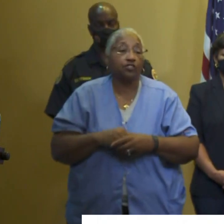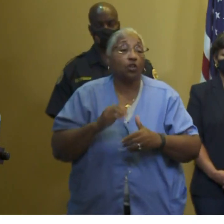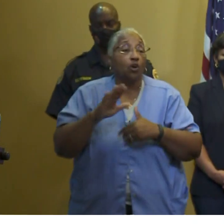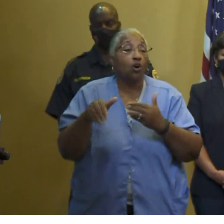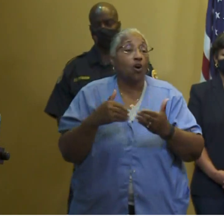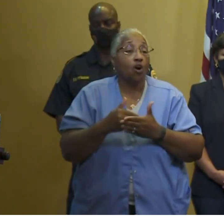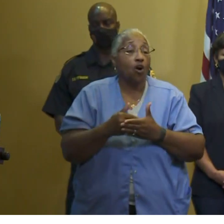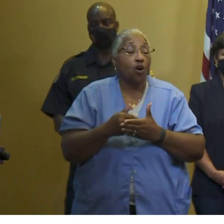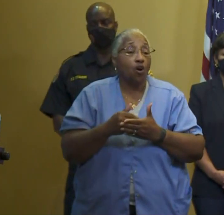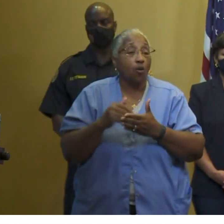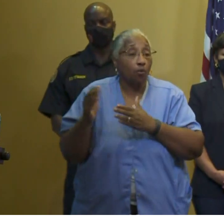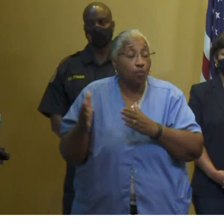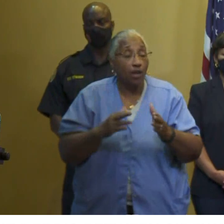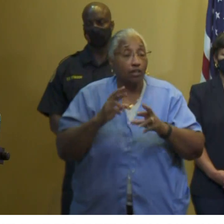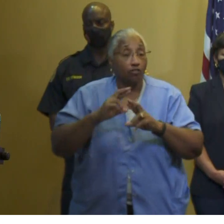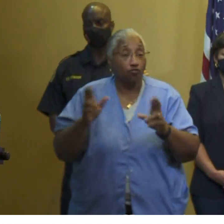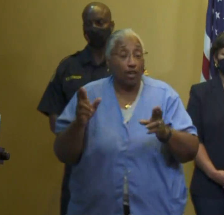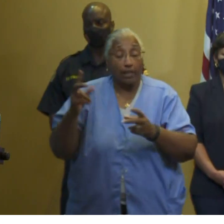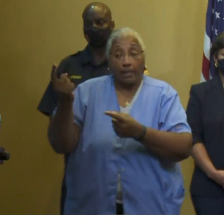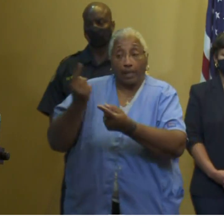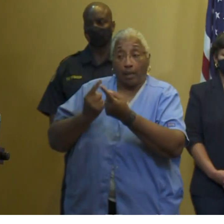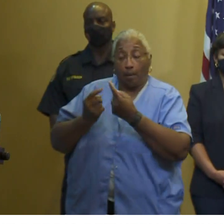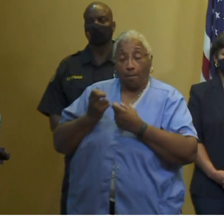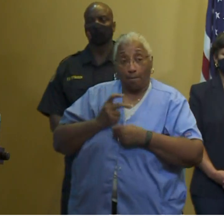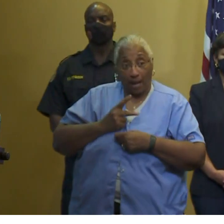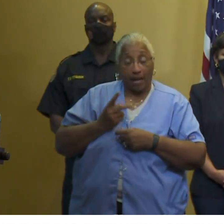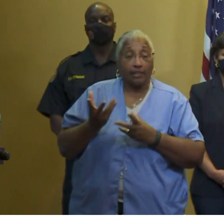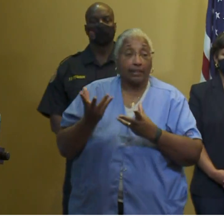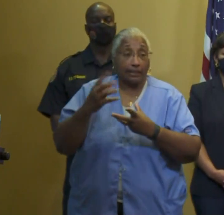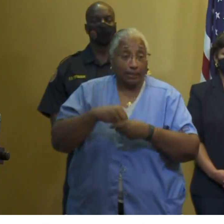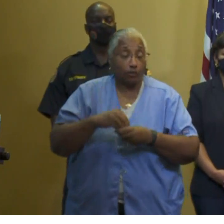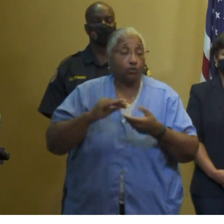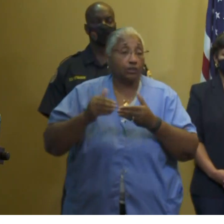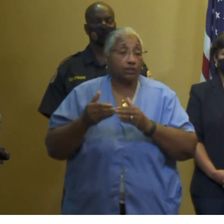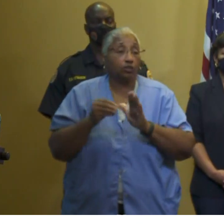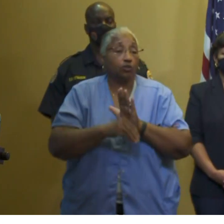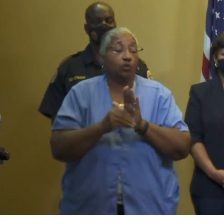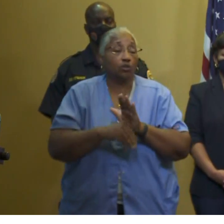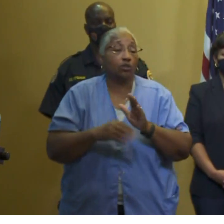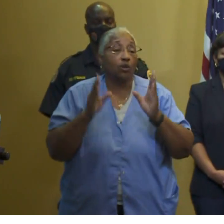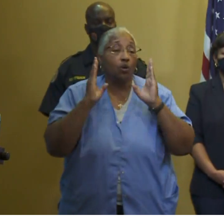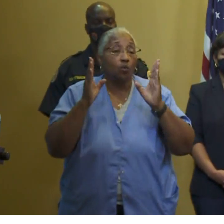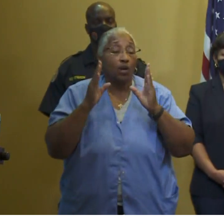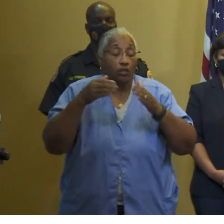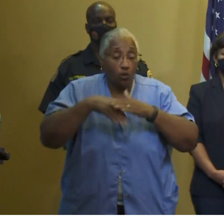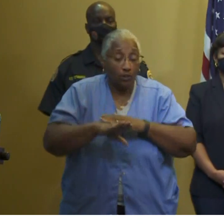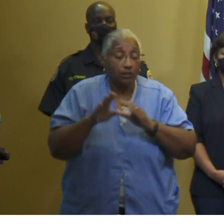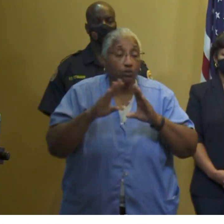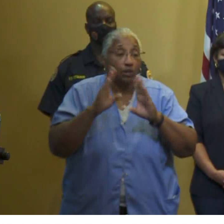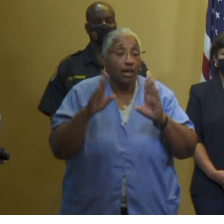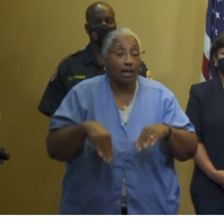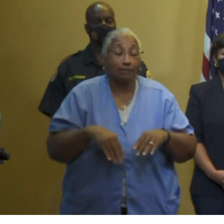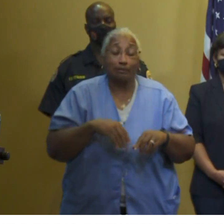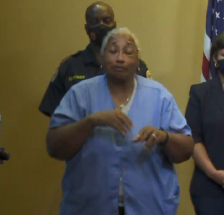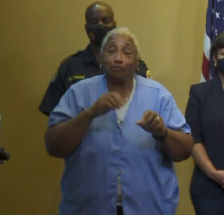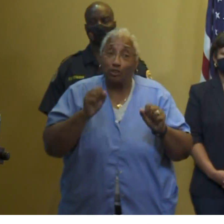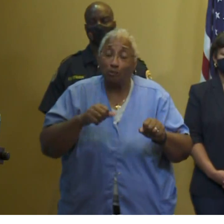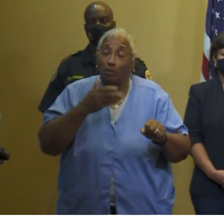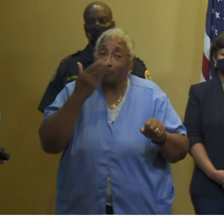city. As you continue to return to the city, just be aware. When you go into your house, it can be pretty nasty. Get that stuff put in the